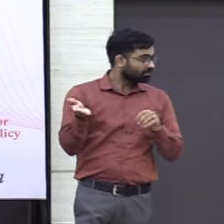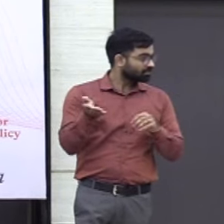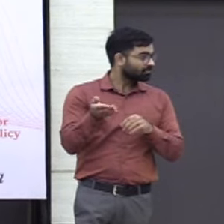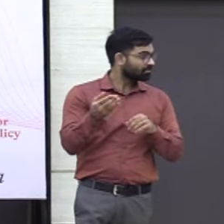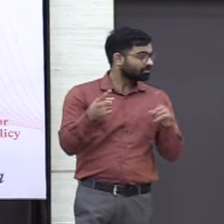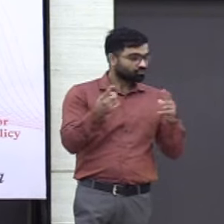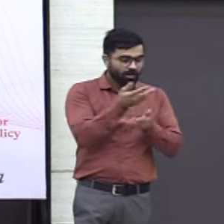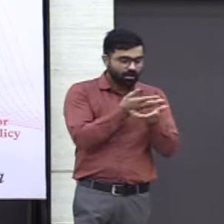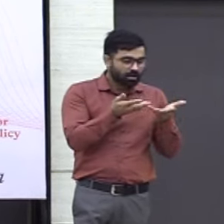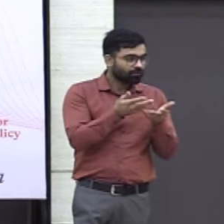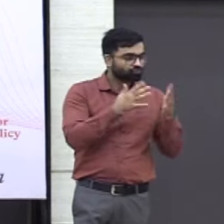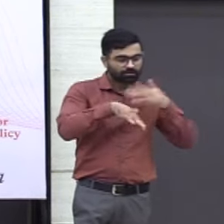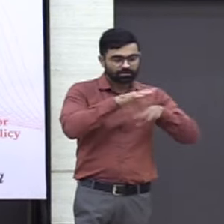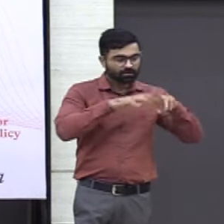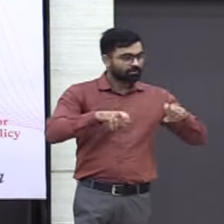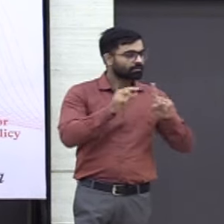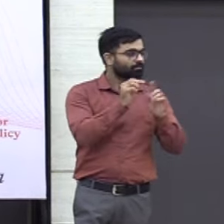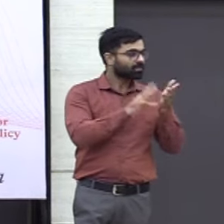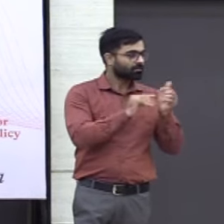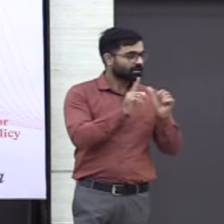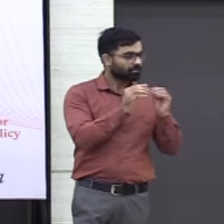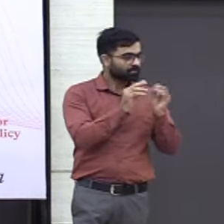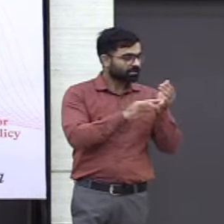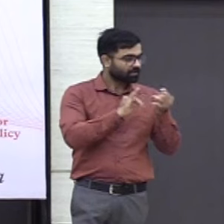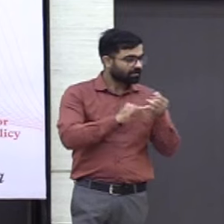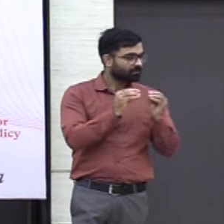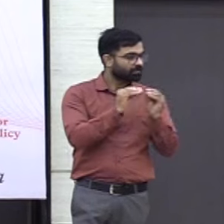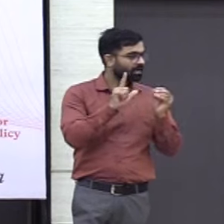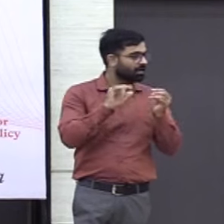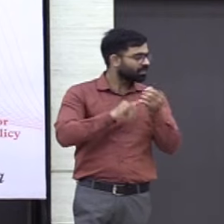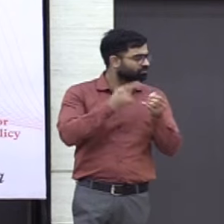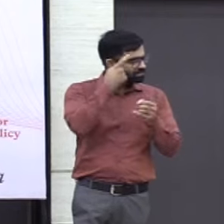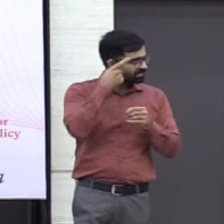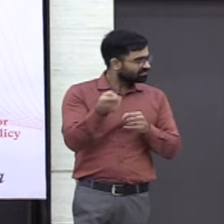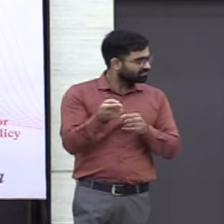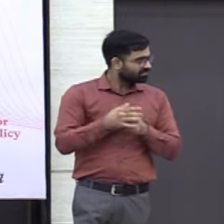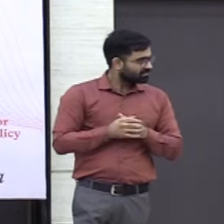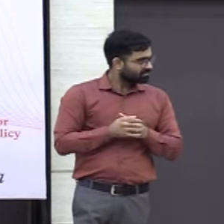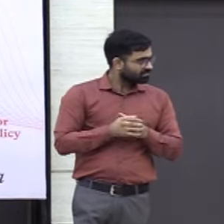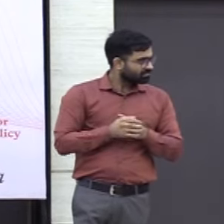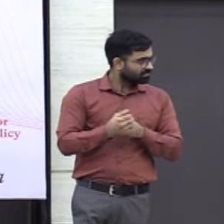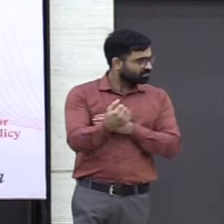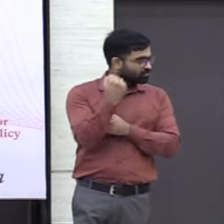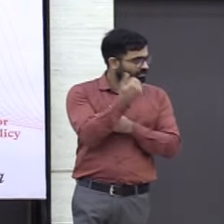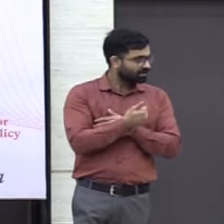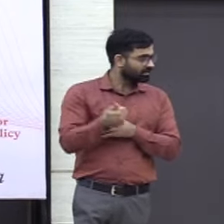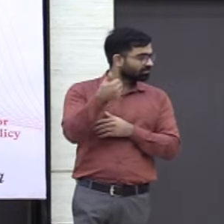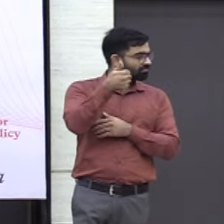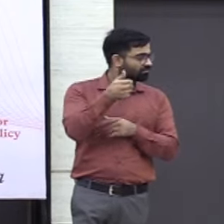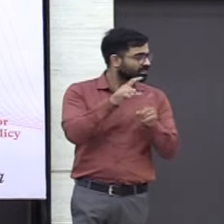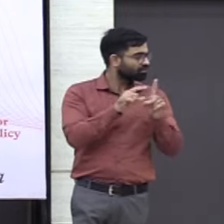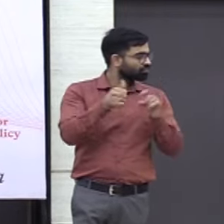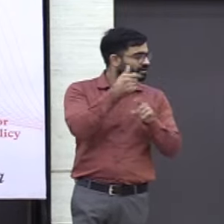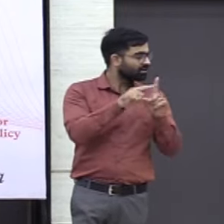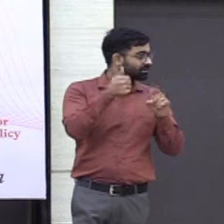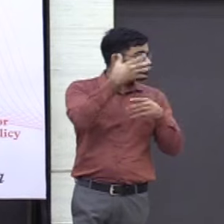us a comparative analysis of PMLA and BNS and BNSS. Like, don't you think like in the power of deputy director